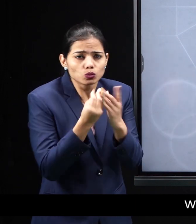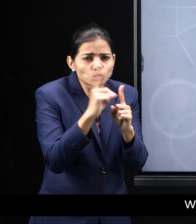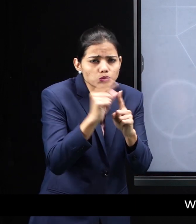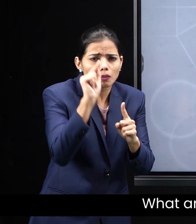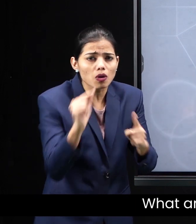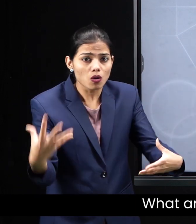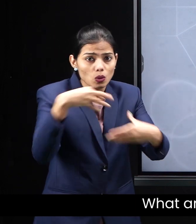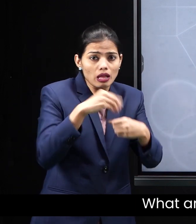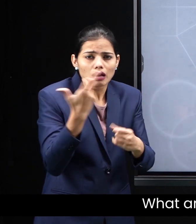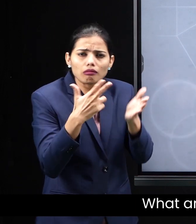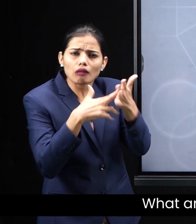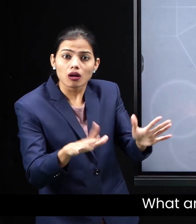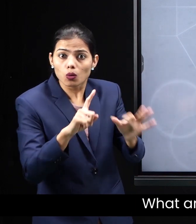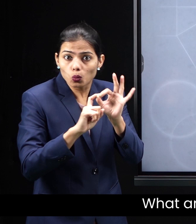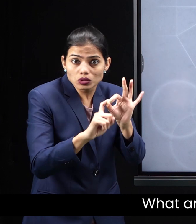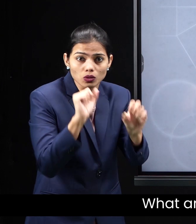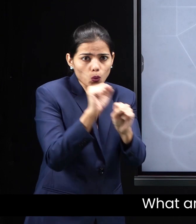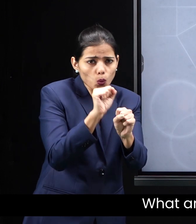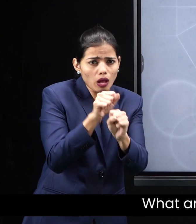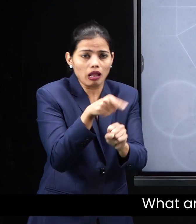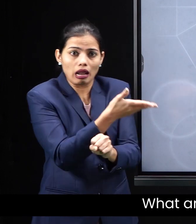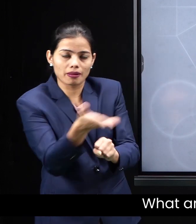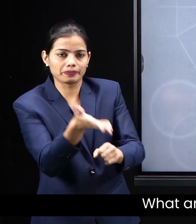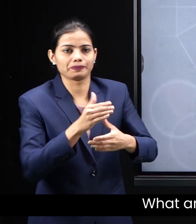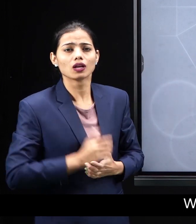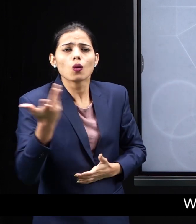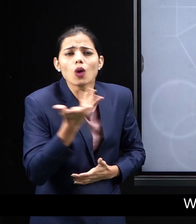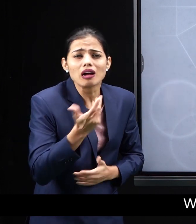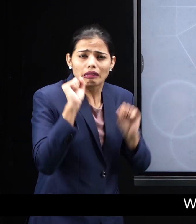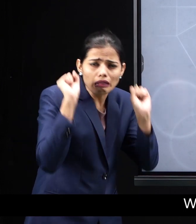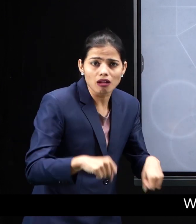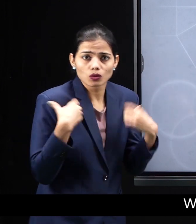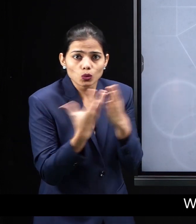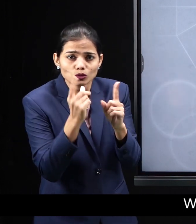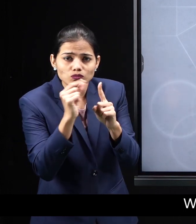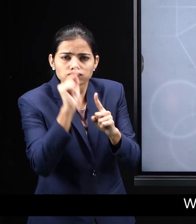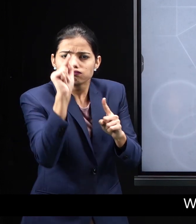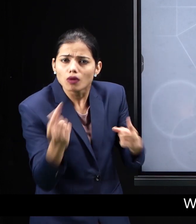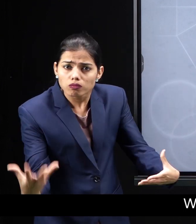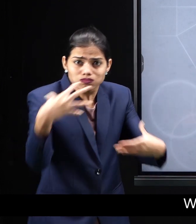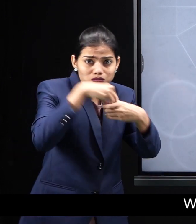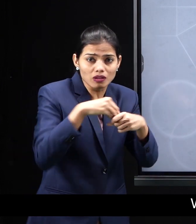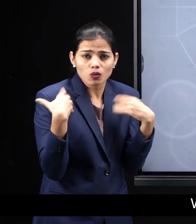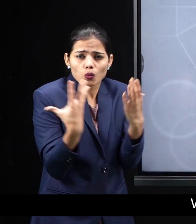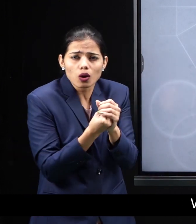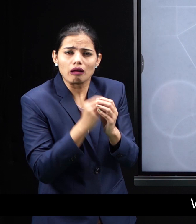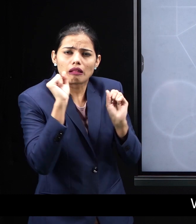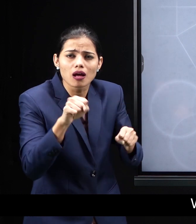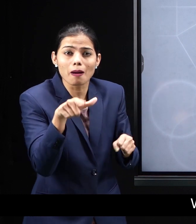sets? What are natural operation on them? What can we do with sets? We can pick an